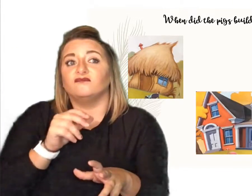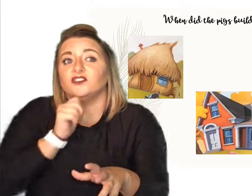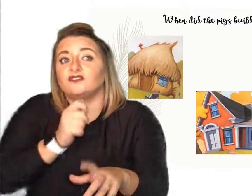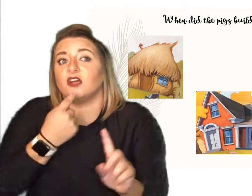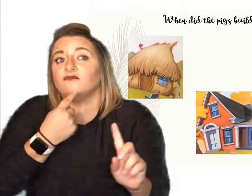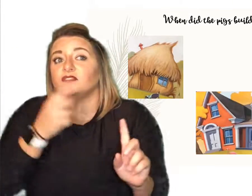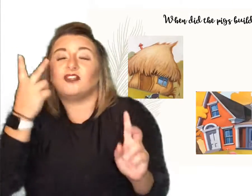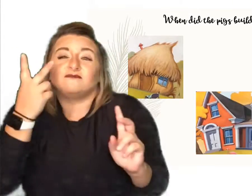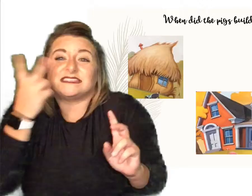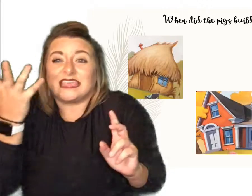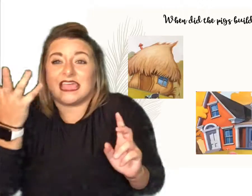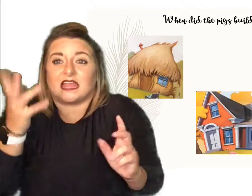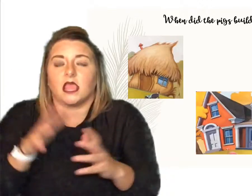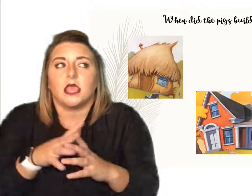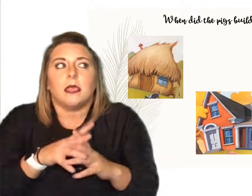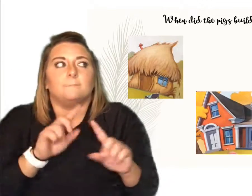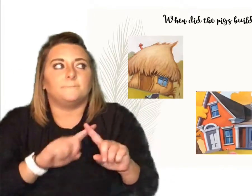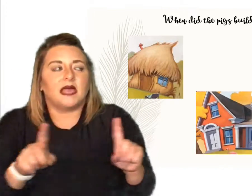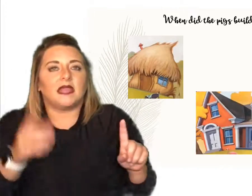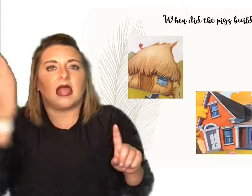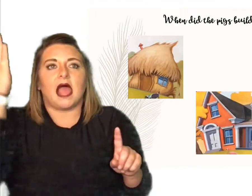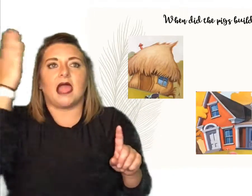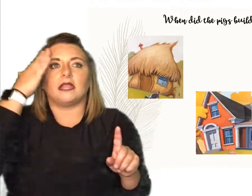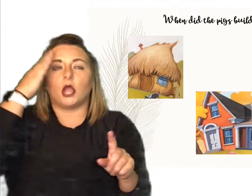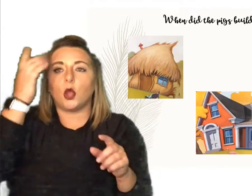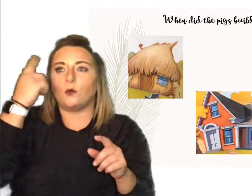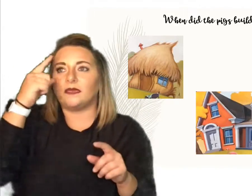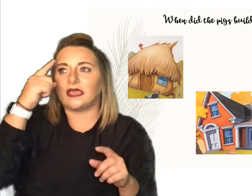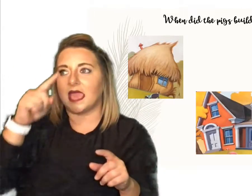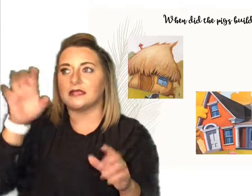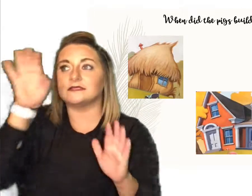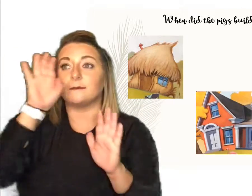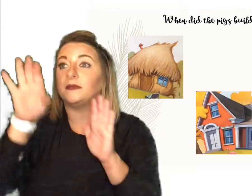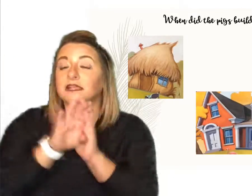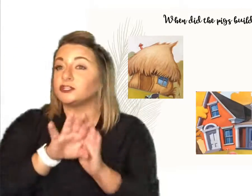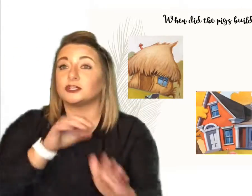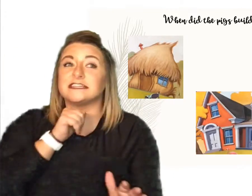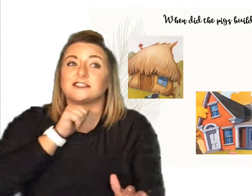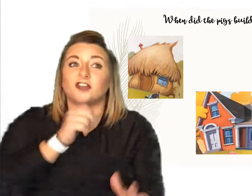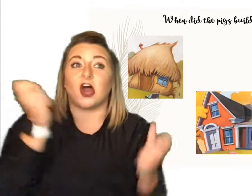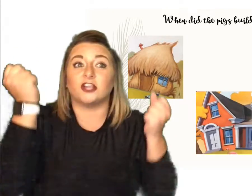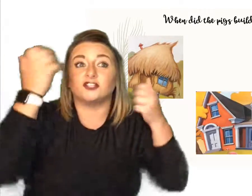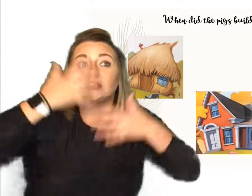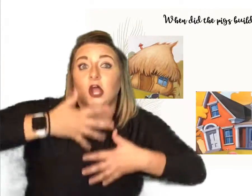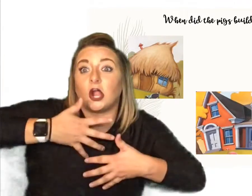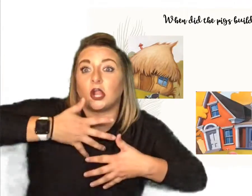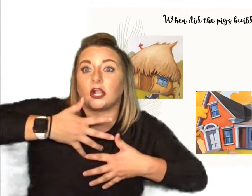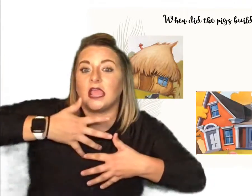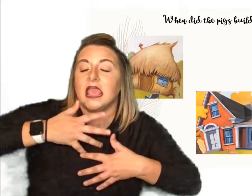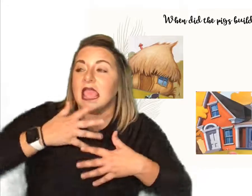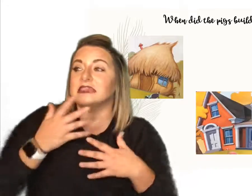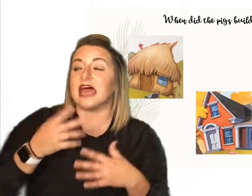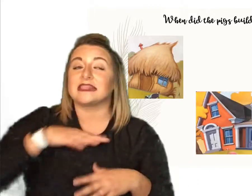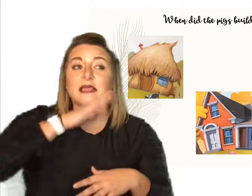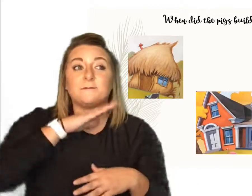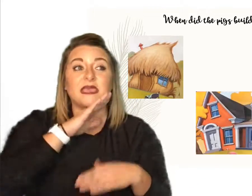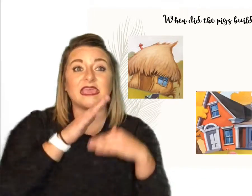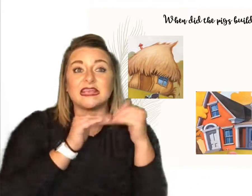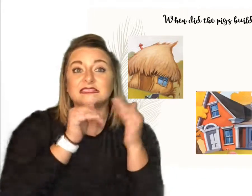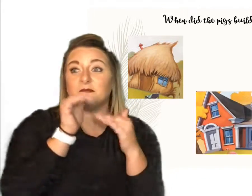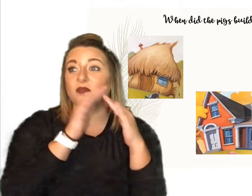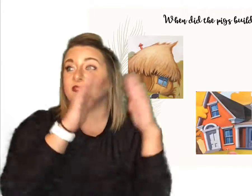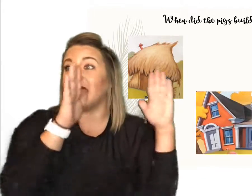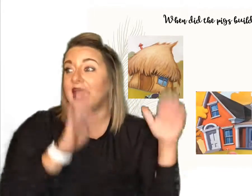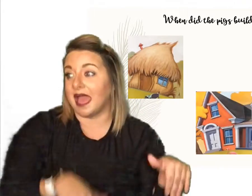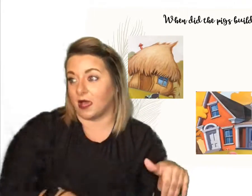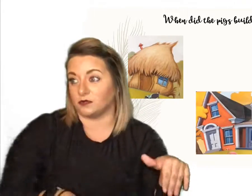No, you don't. You don't see it. But I know because the picture is not dark that the